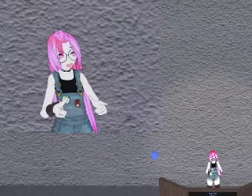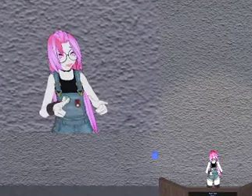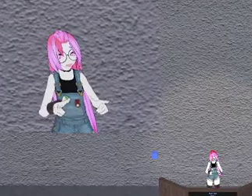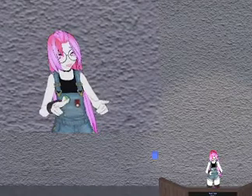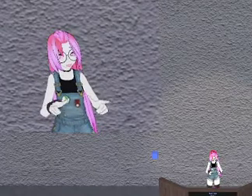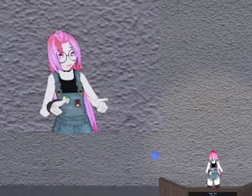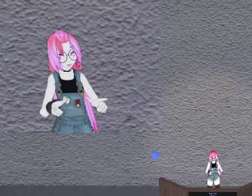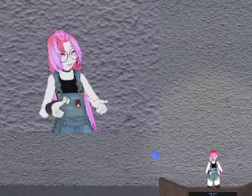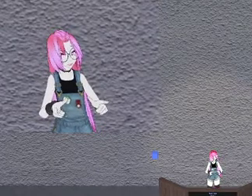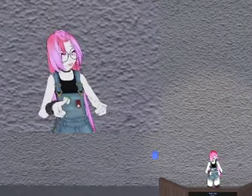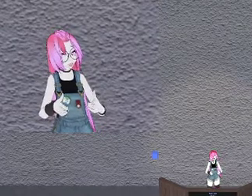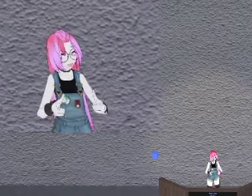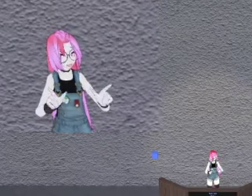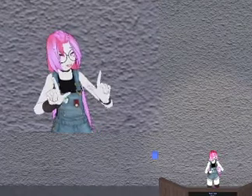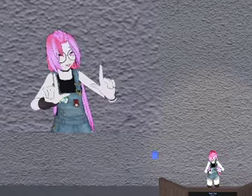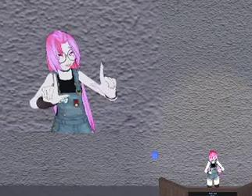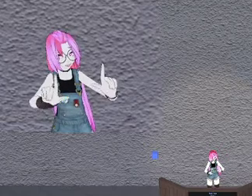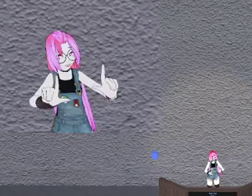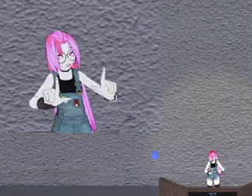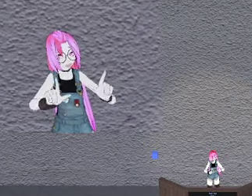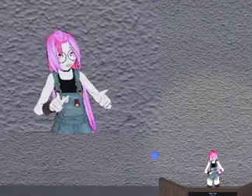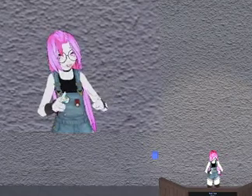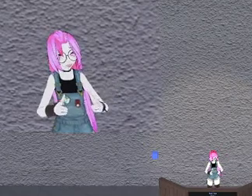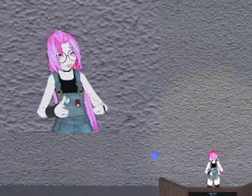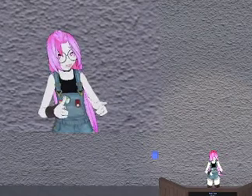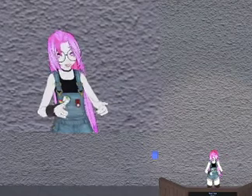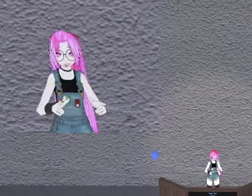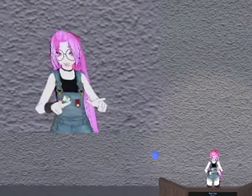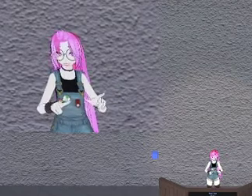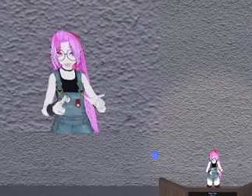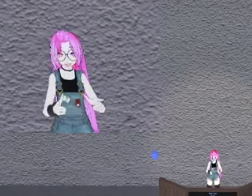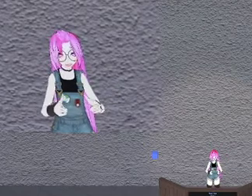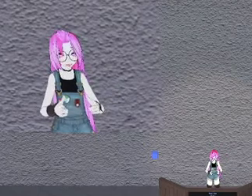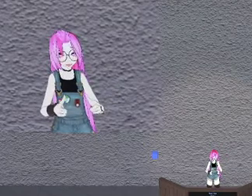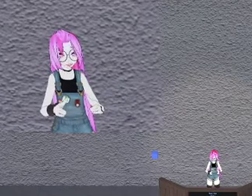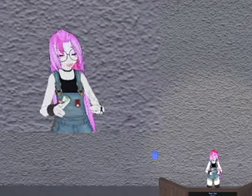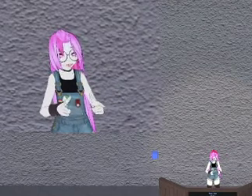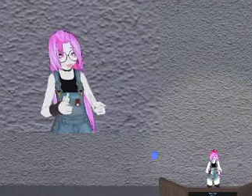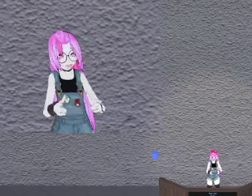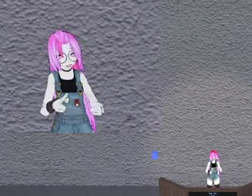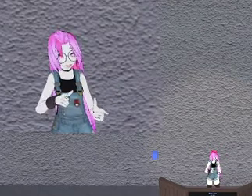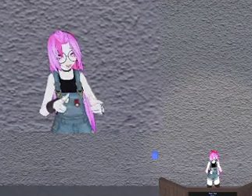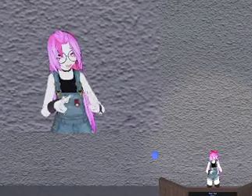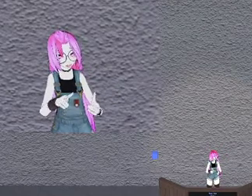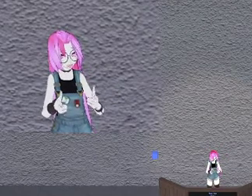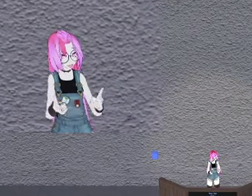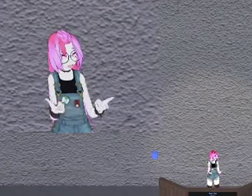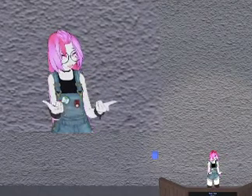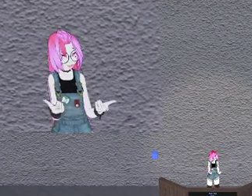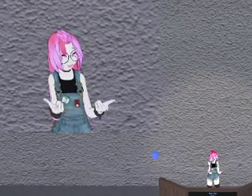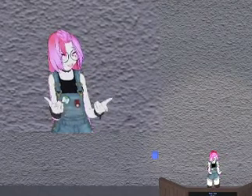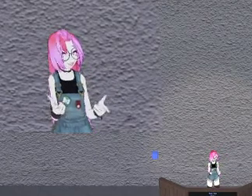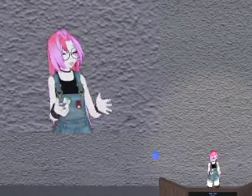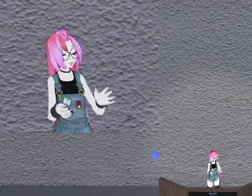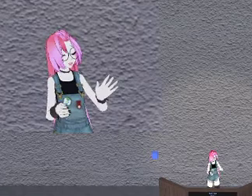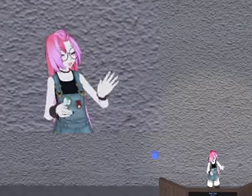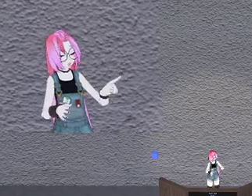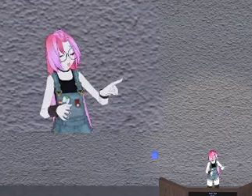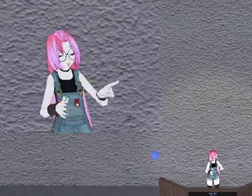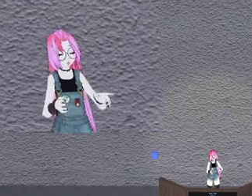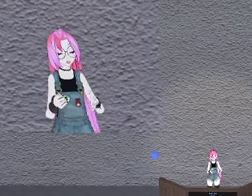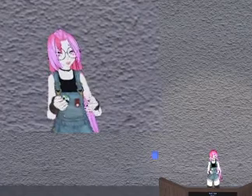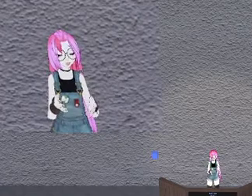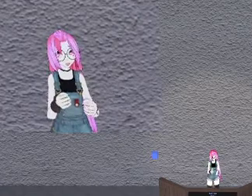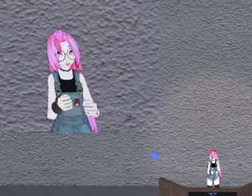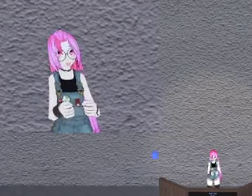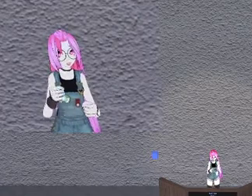it like this. You have you're holding it and you're kind of shaking it because you move it around a lot. But then my other friend, he